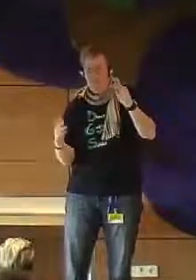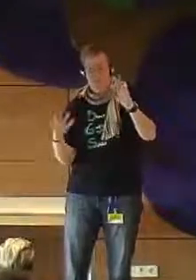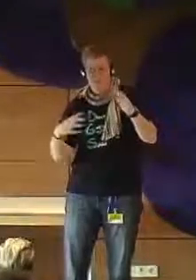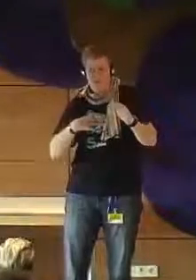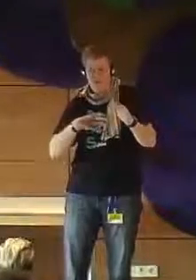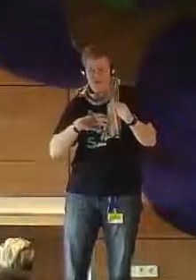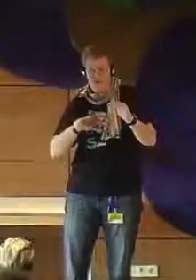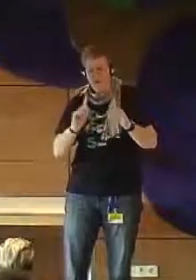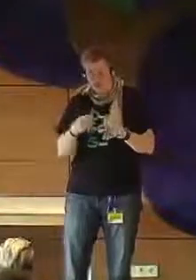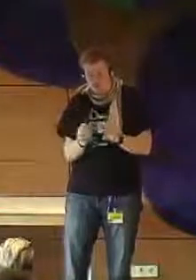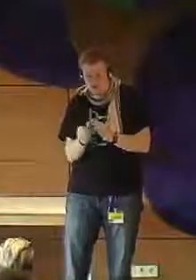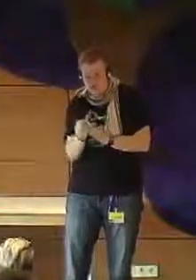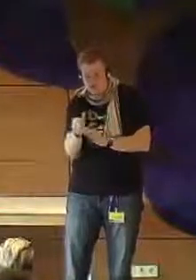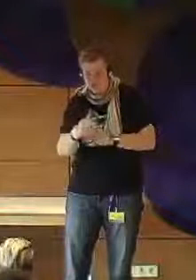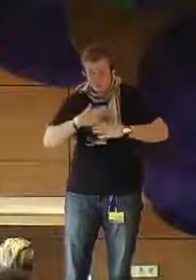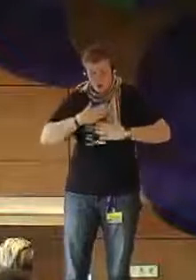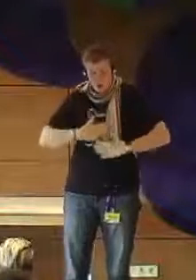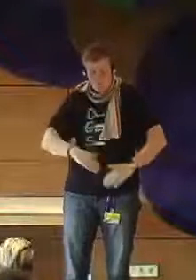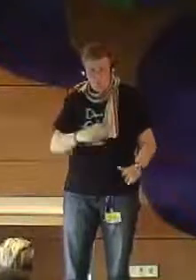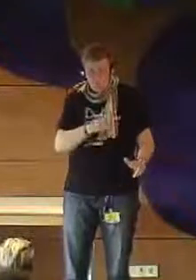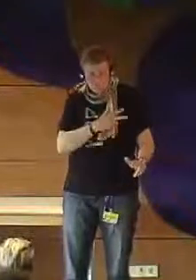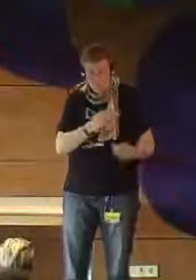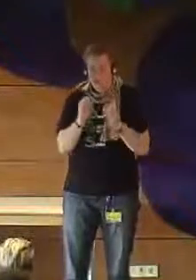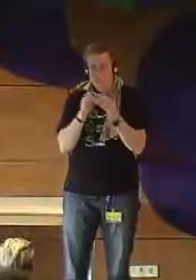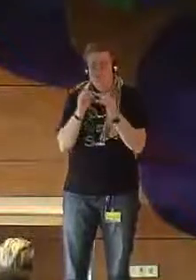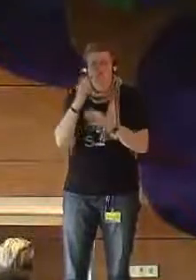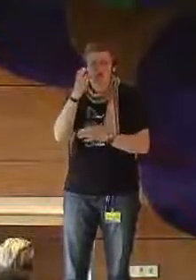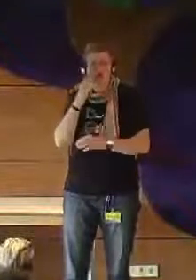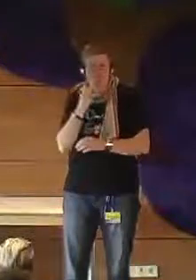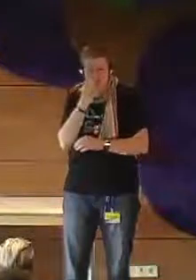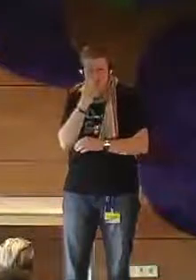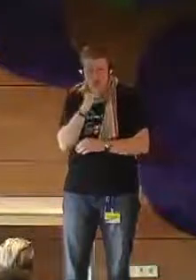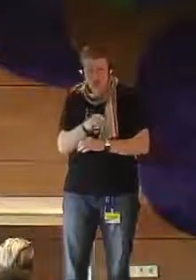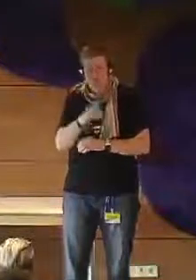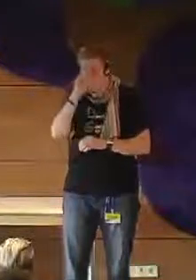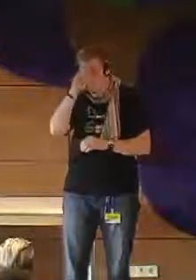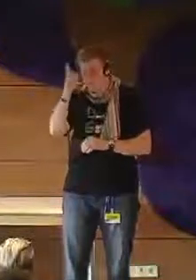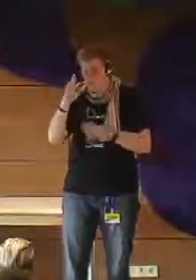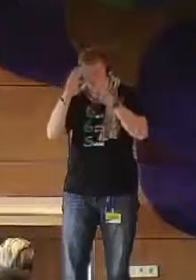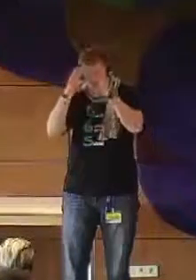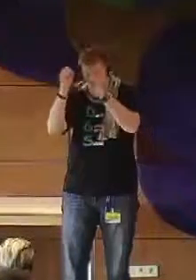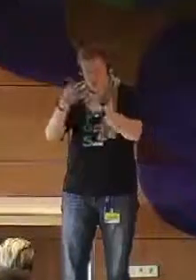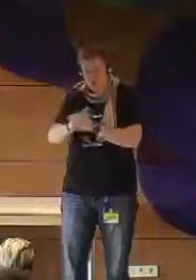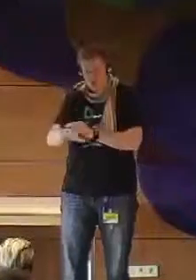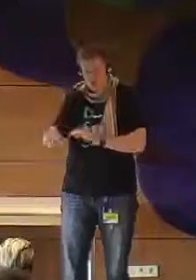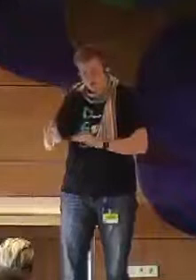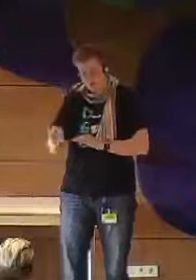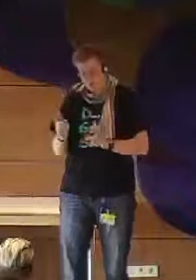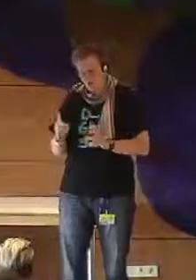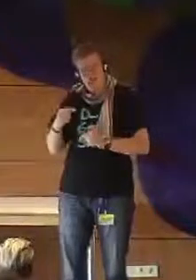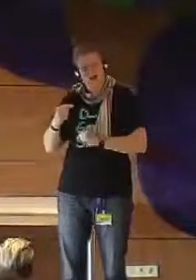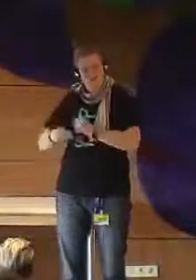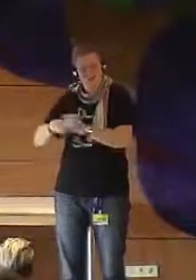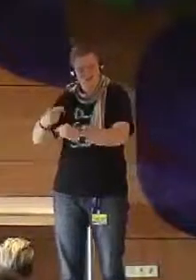even those kids who develop normally tend to have a tick over more slowly and develop more slowly. So that's